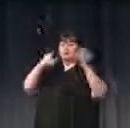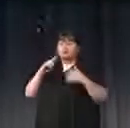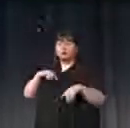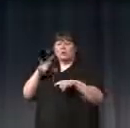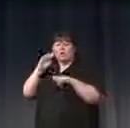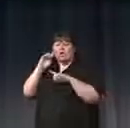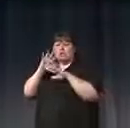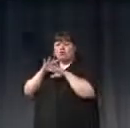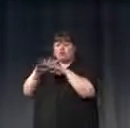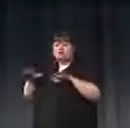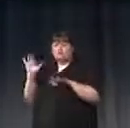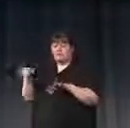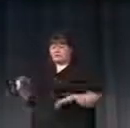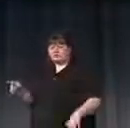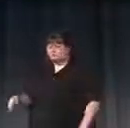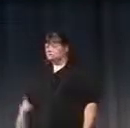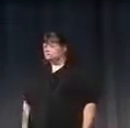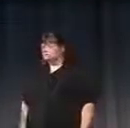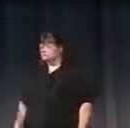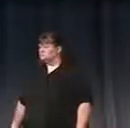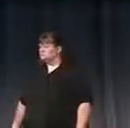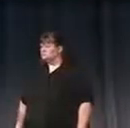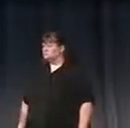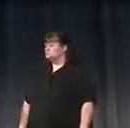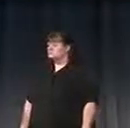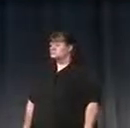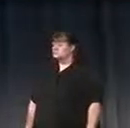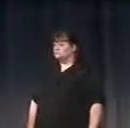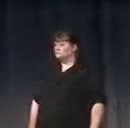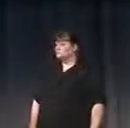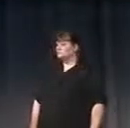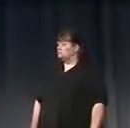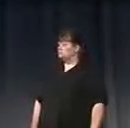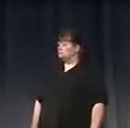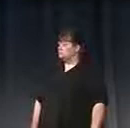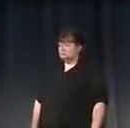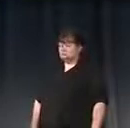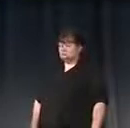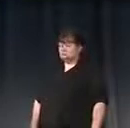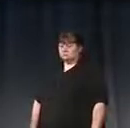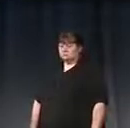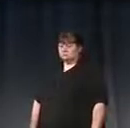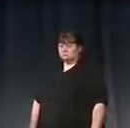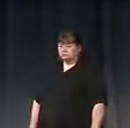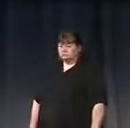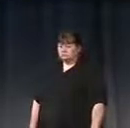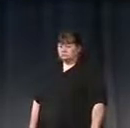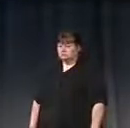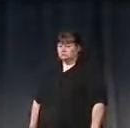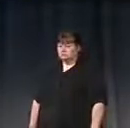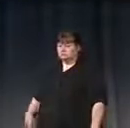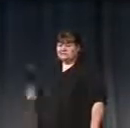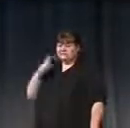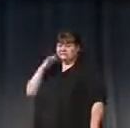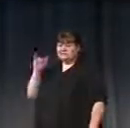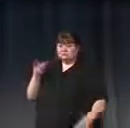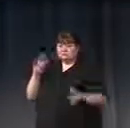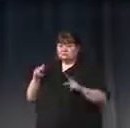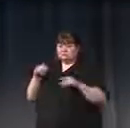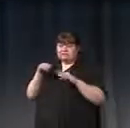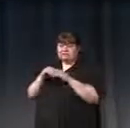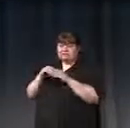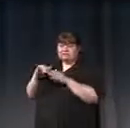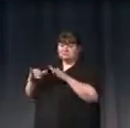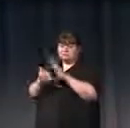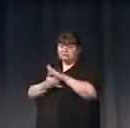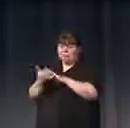I think, with this version here. They ate the lemon pie. Father forgot the bread. Sounds like the person's in a train station or something like that,